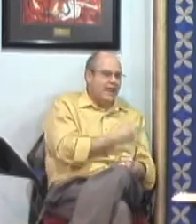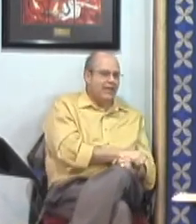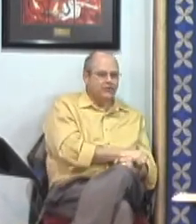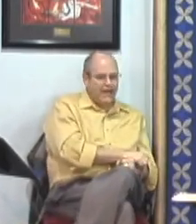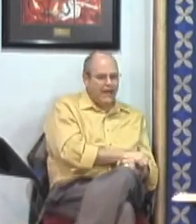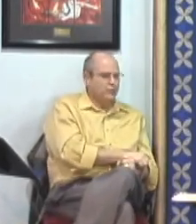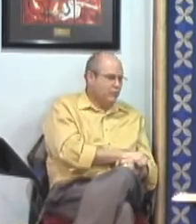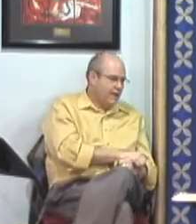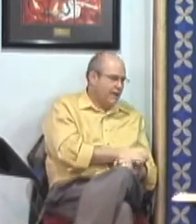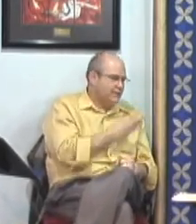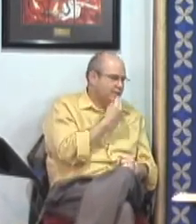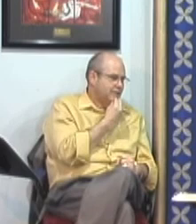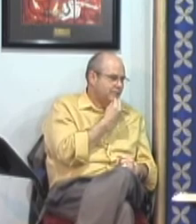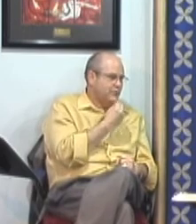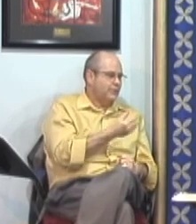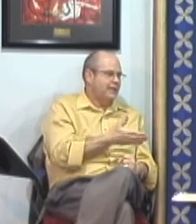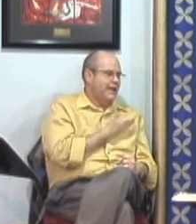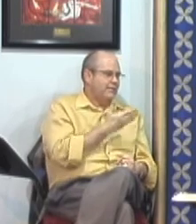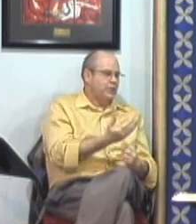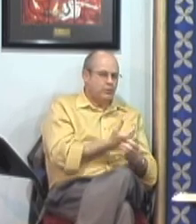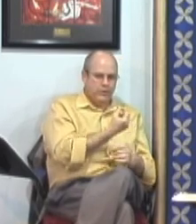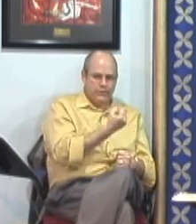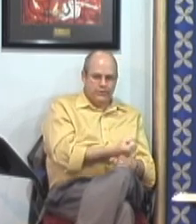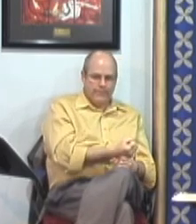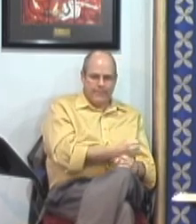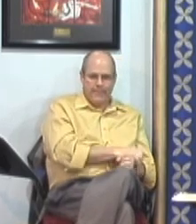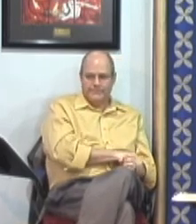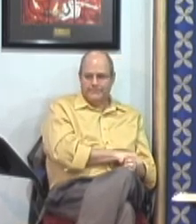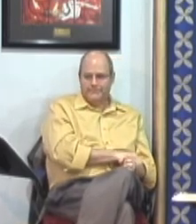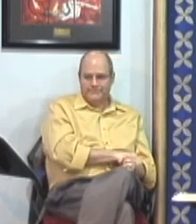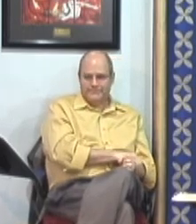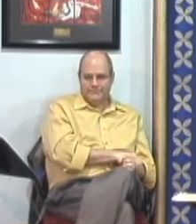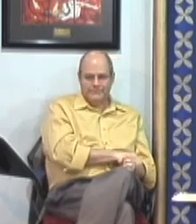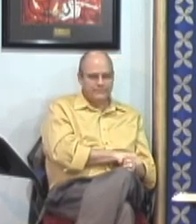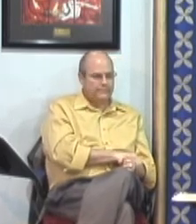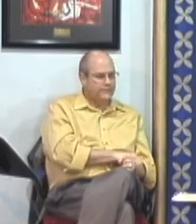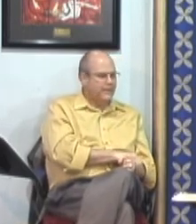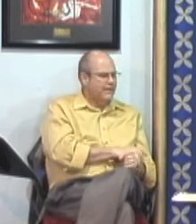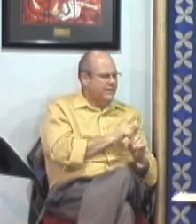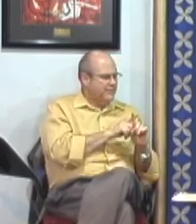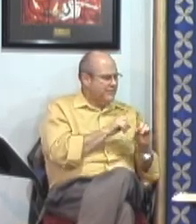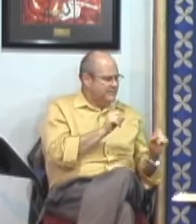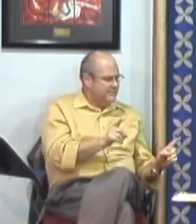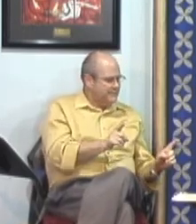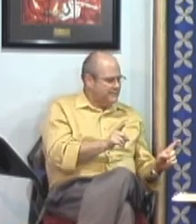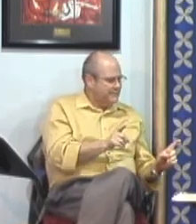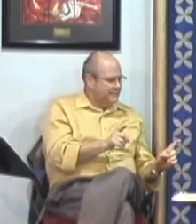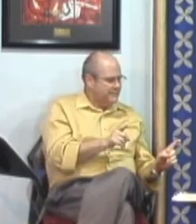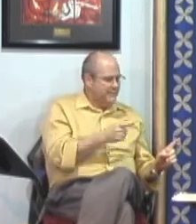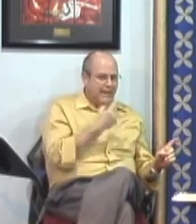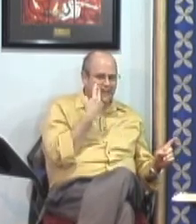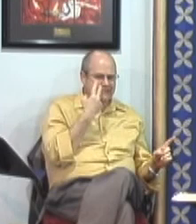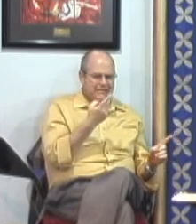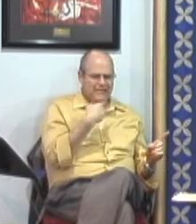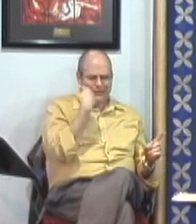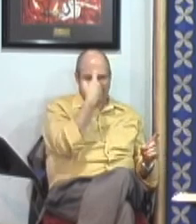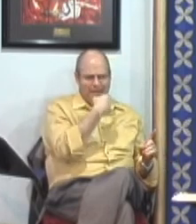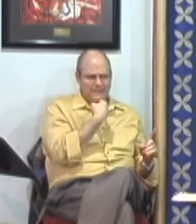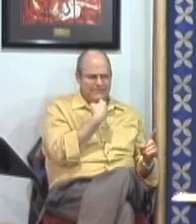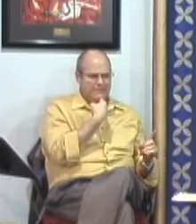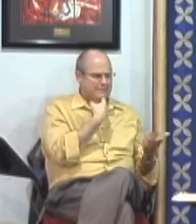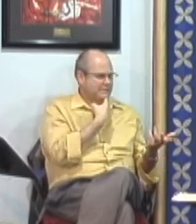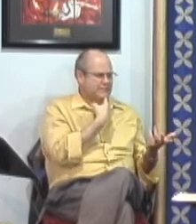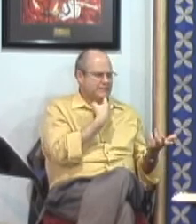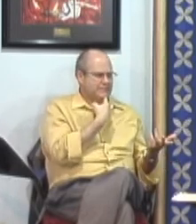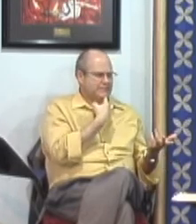tova, shana tova, Happy New Year. But as I could see in all of your faces,